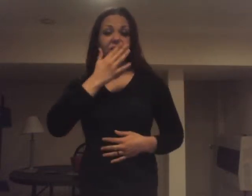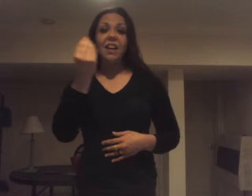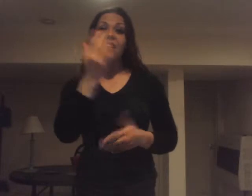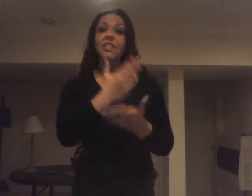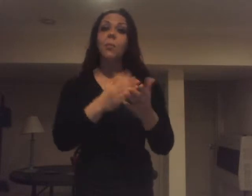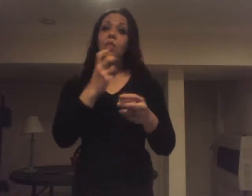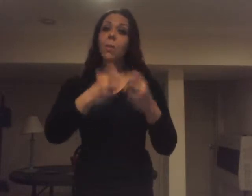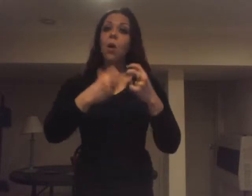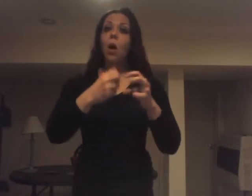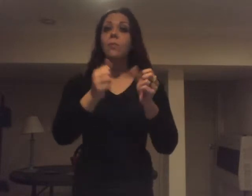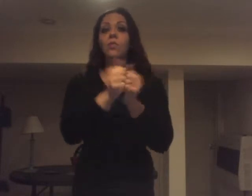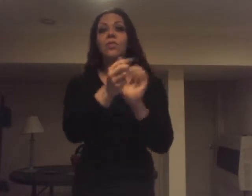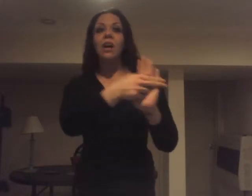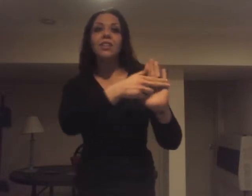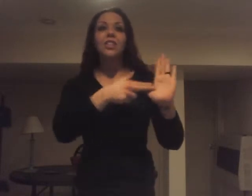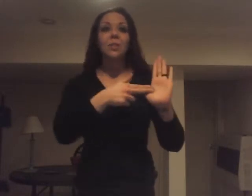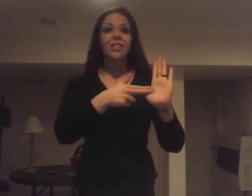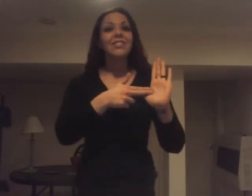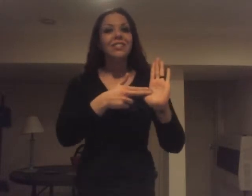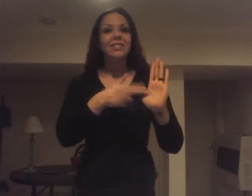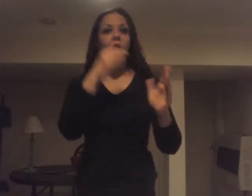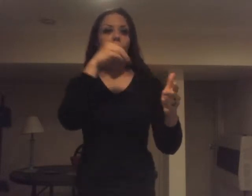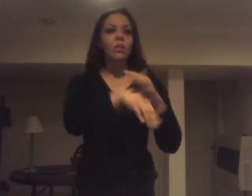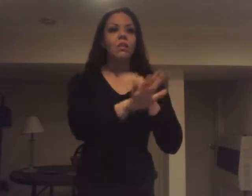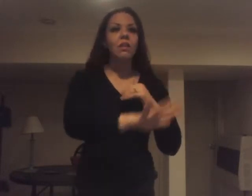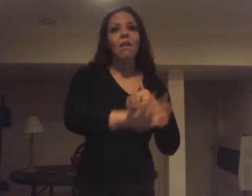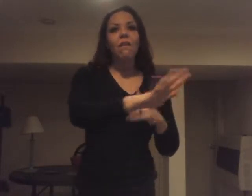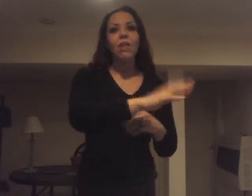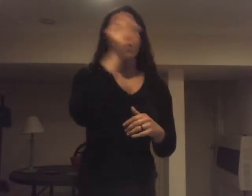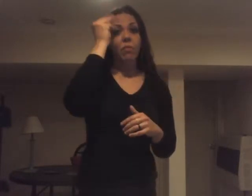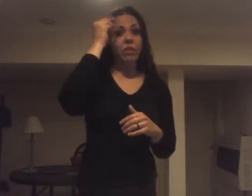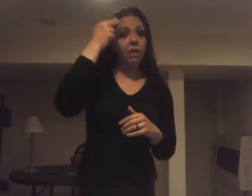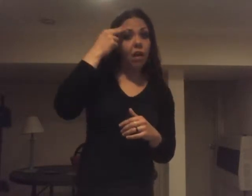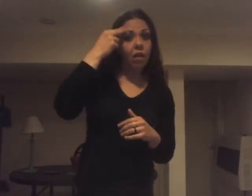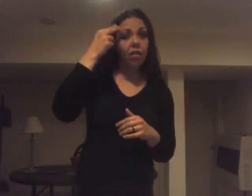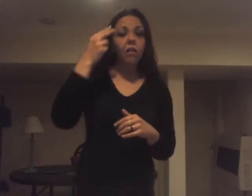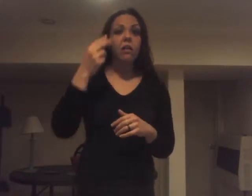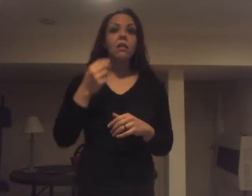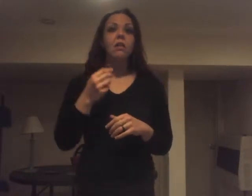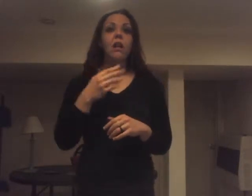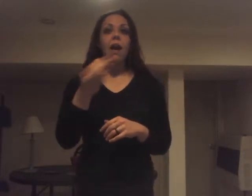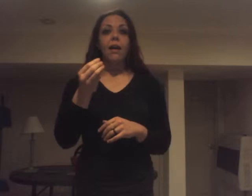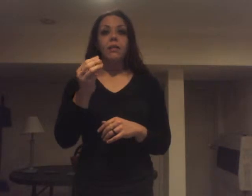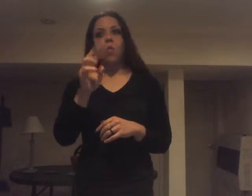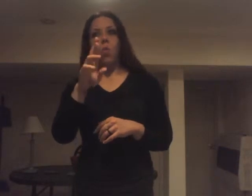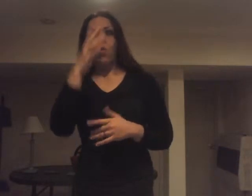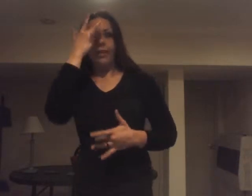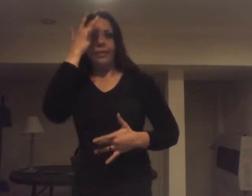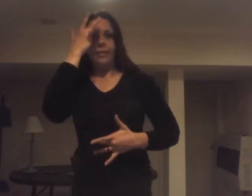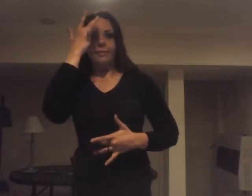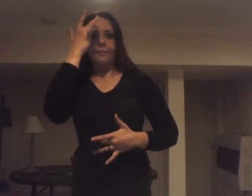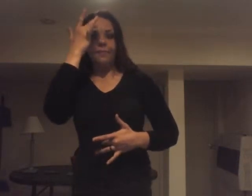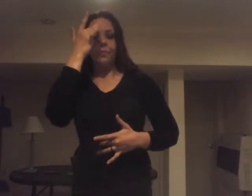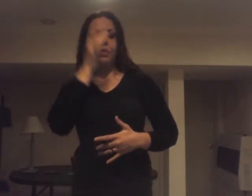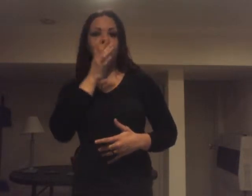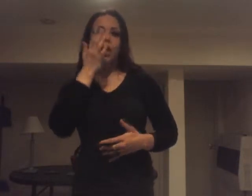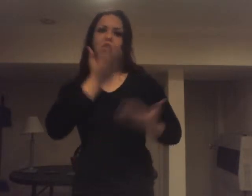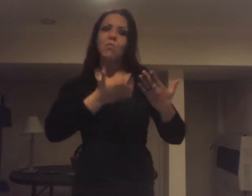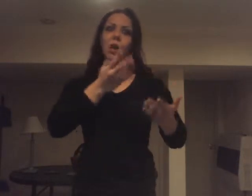of diagnosis within the field of mental health and or illness. You probably recognize this